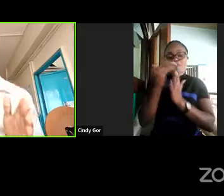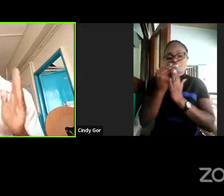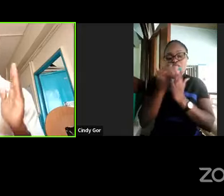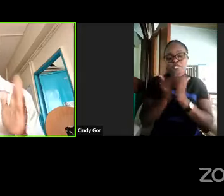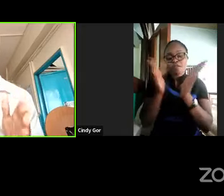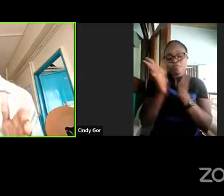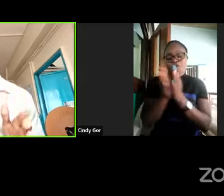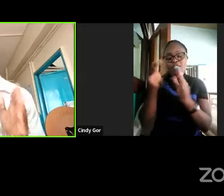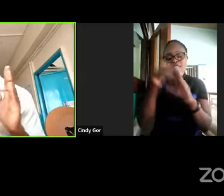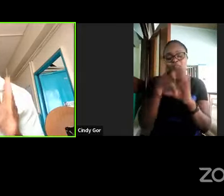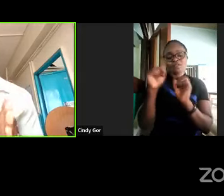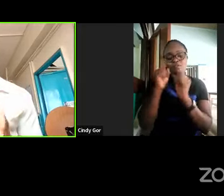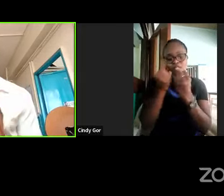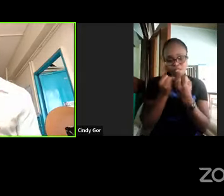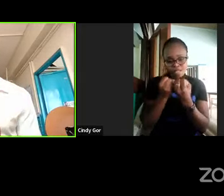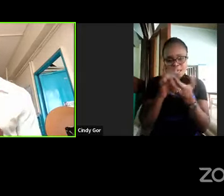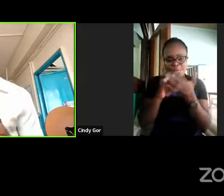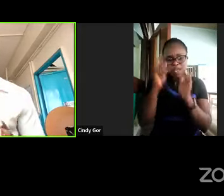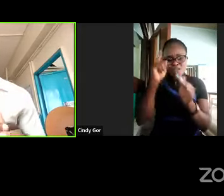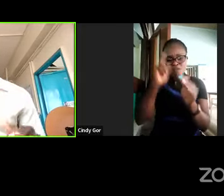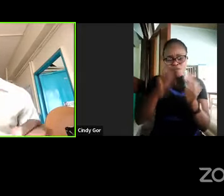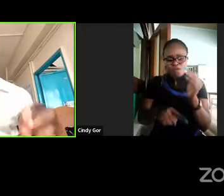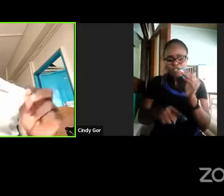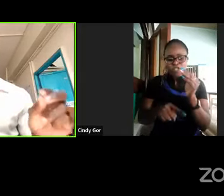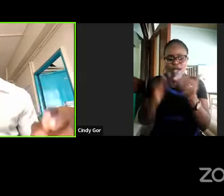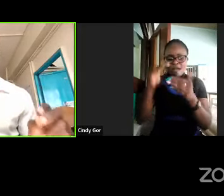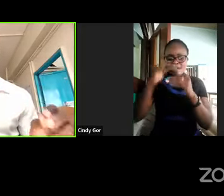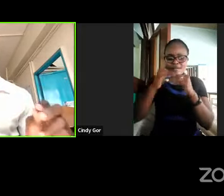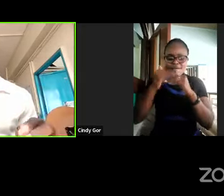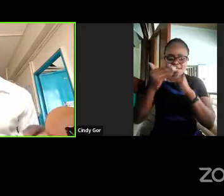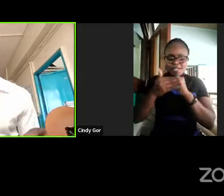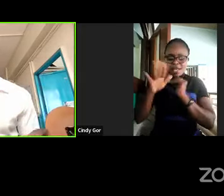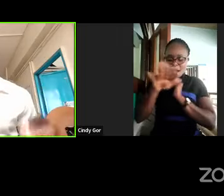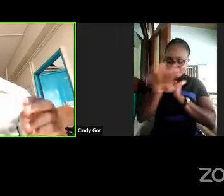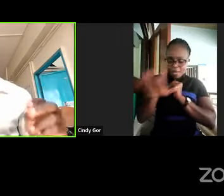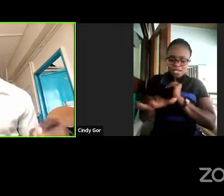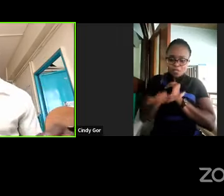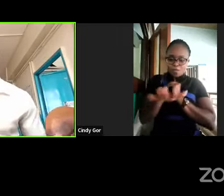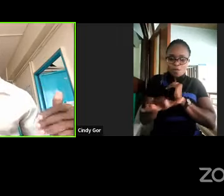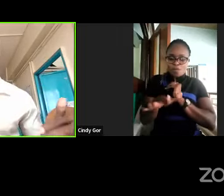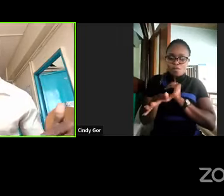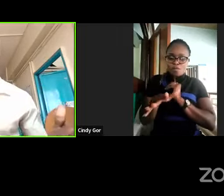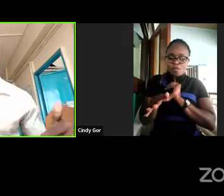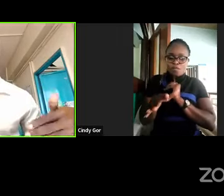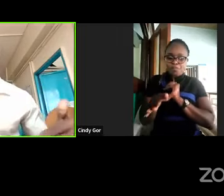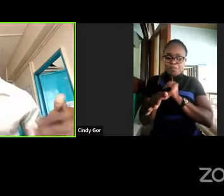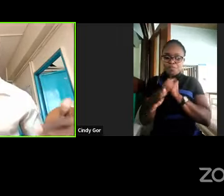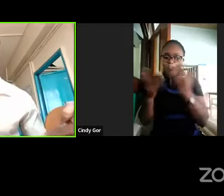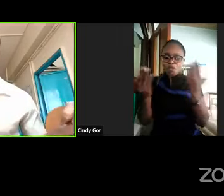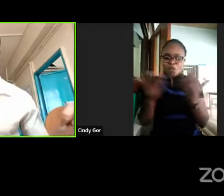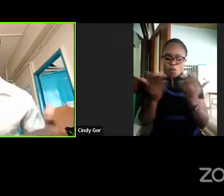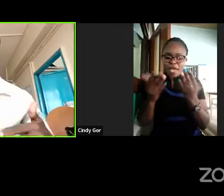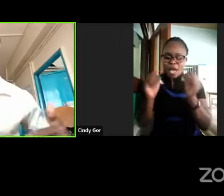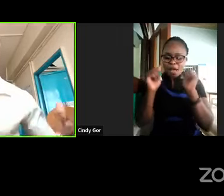a slot and creating a platform that enables each and every person to enjoy themselves and feel comfortable, feel like they